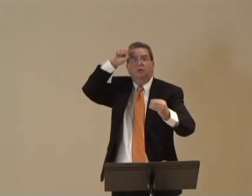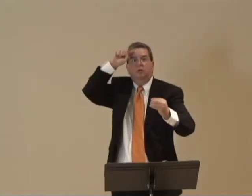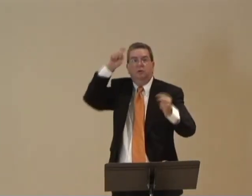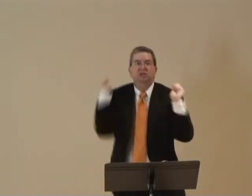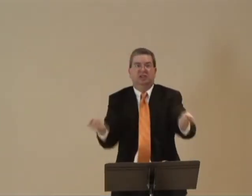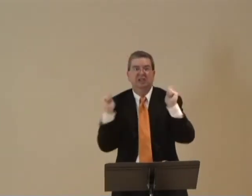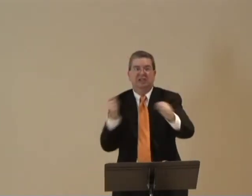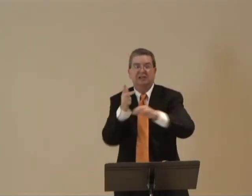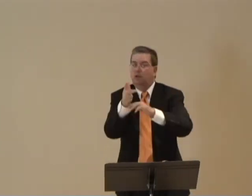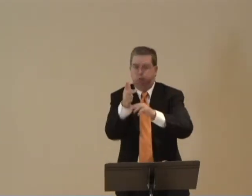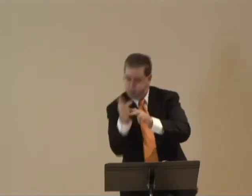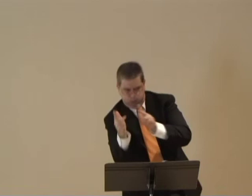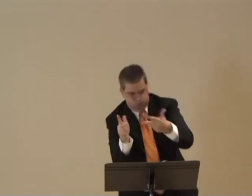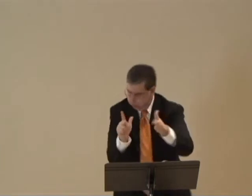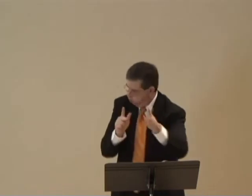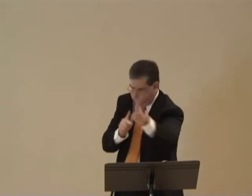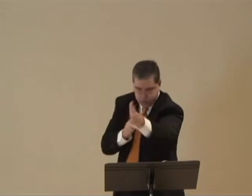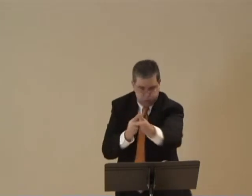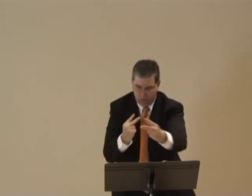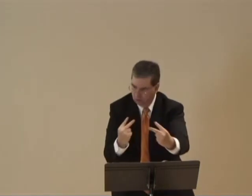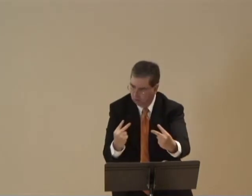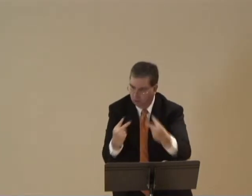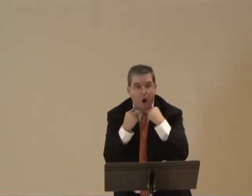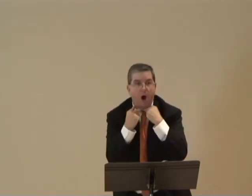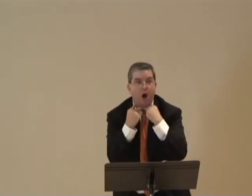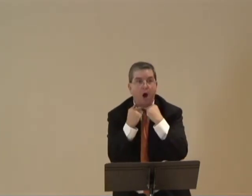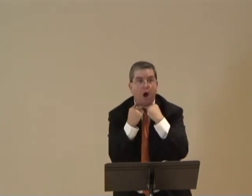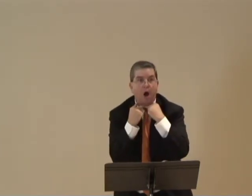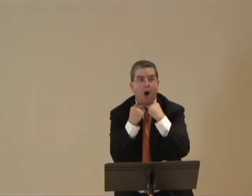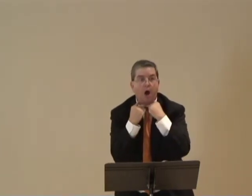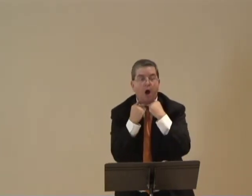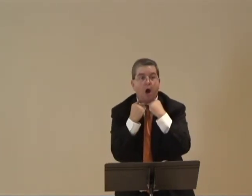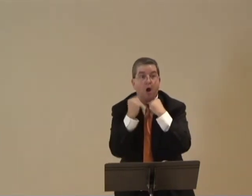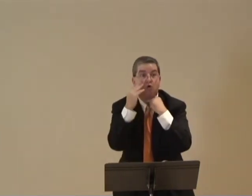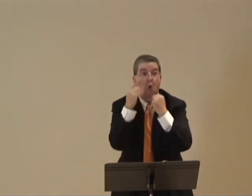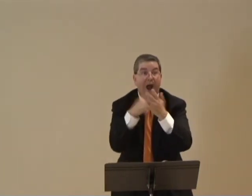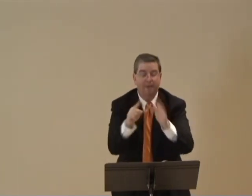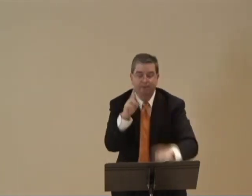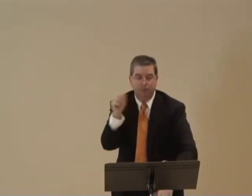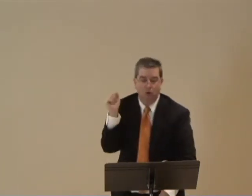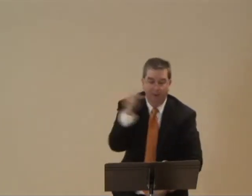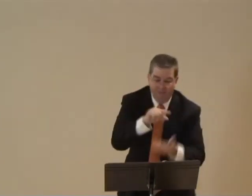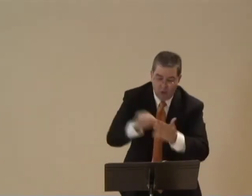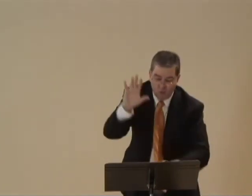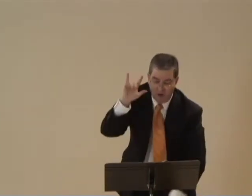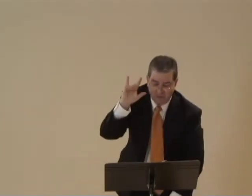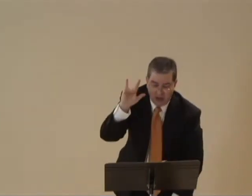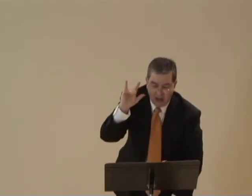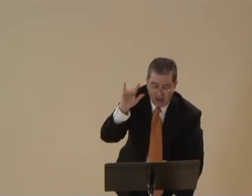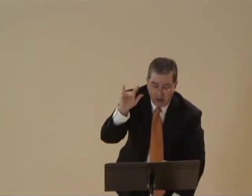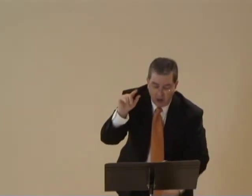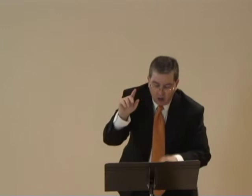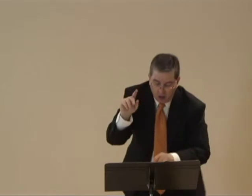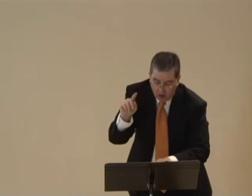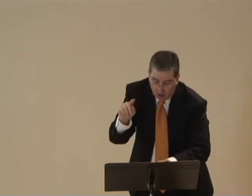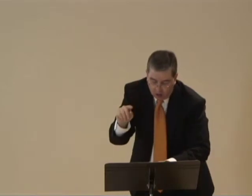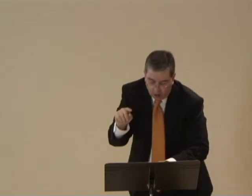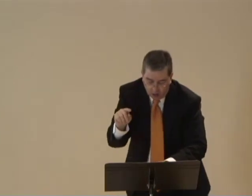like mud again. So when the Egyptians tried to cross over in their chariots, they got stuck in the mud. And let's go back to